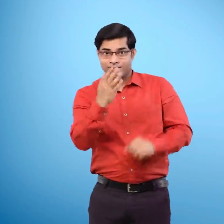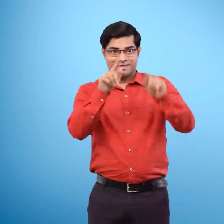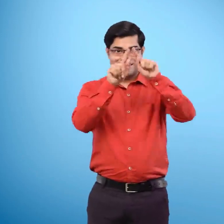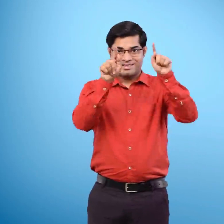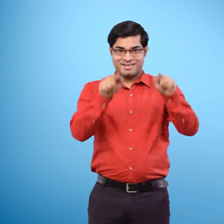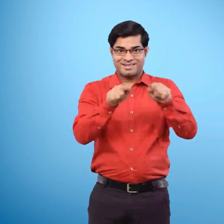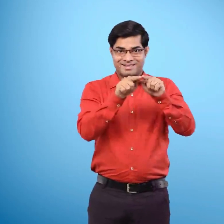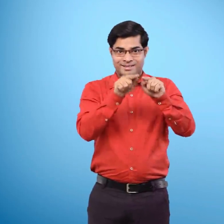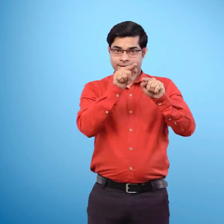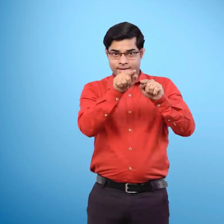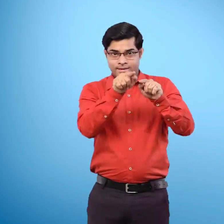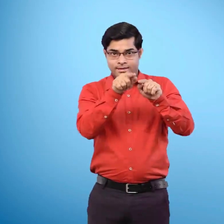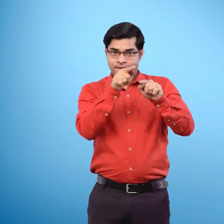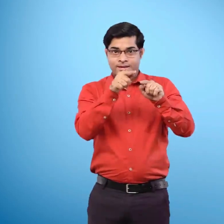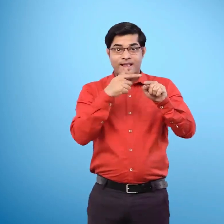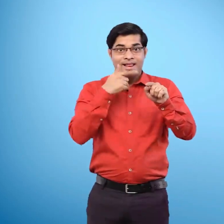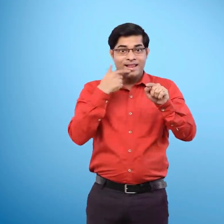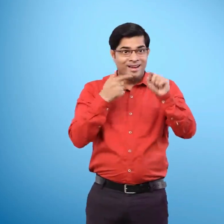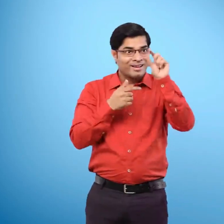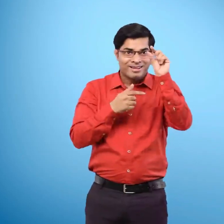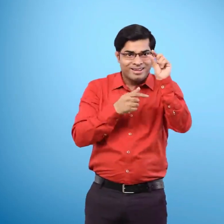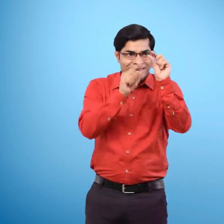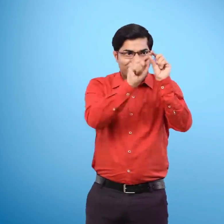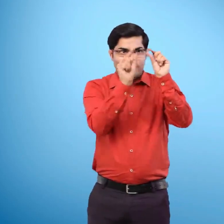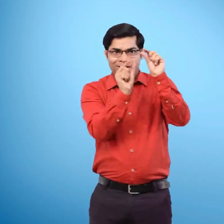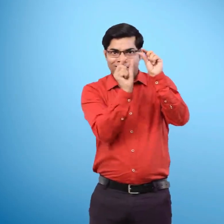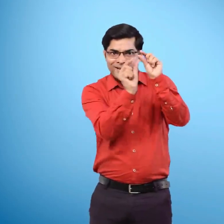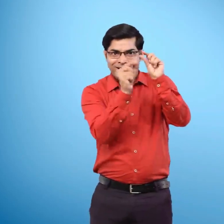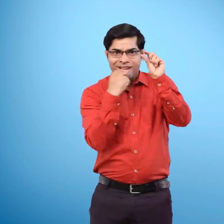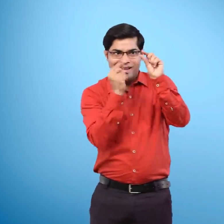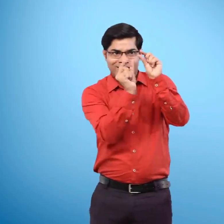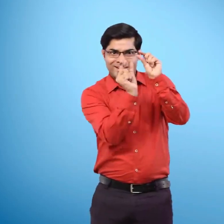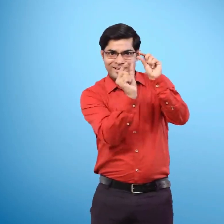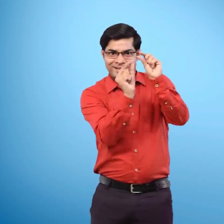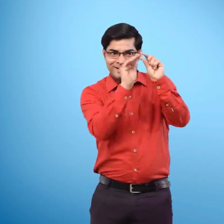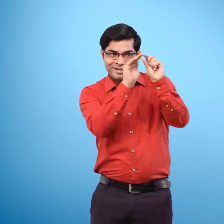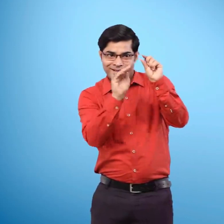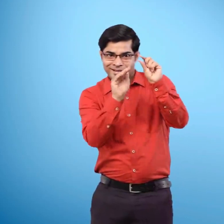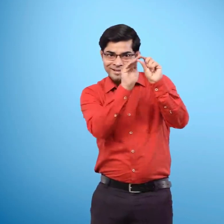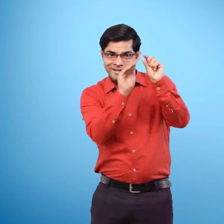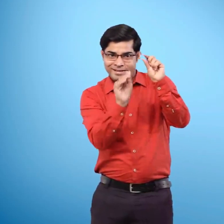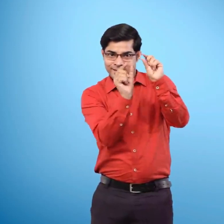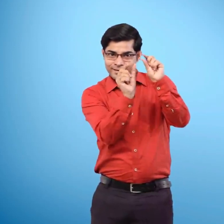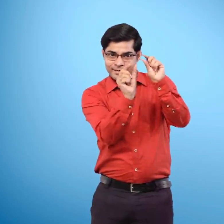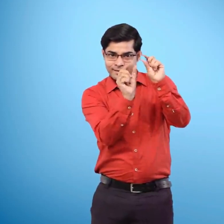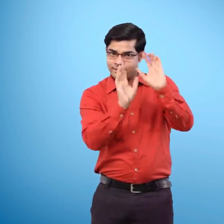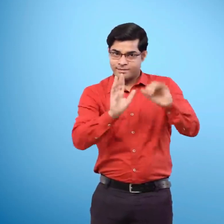Box 2. Another small red circle added at the center to make 2 circles in